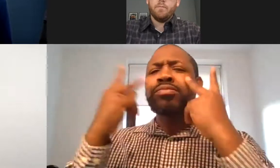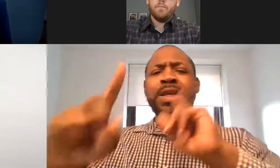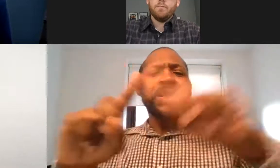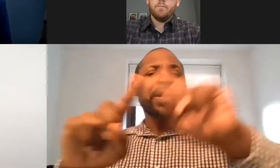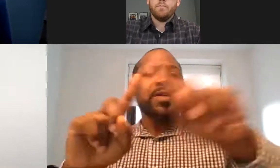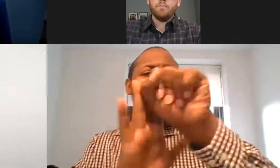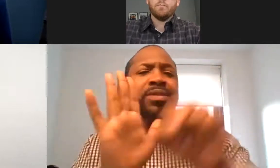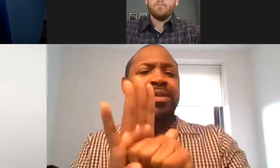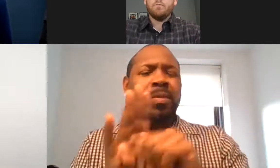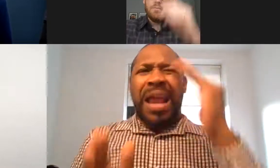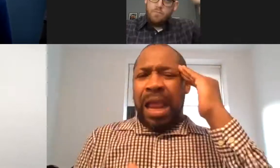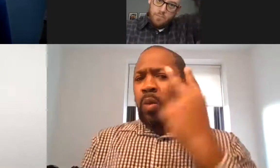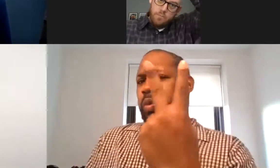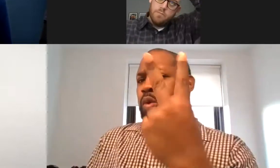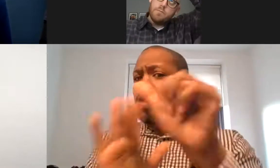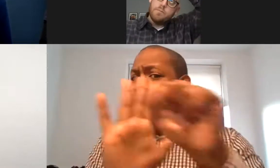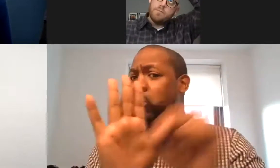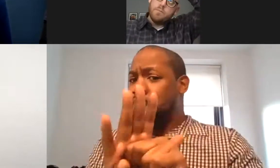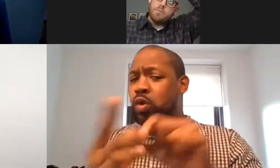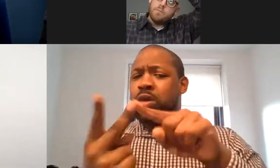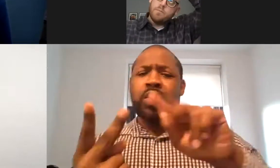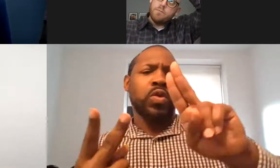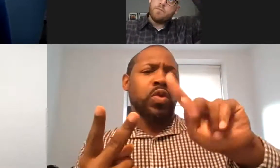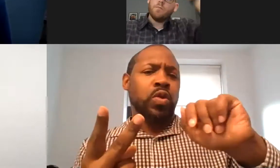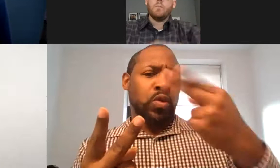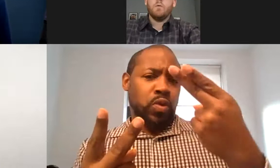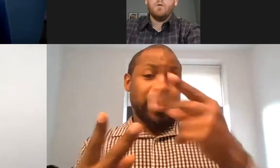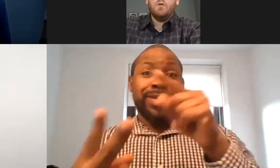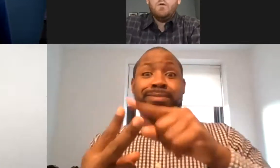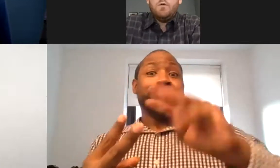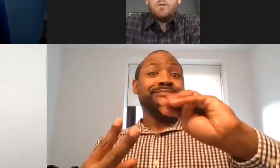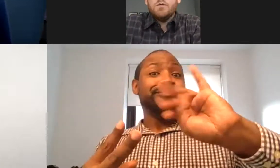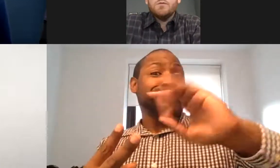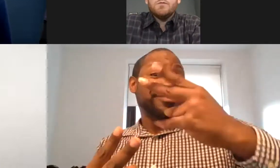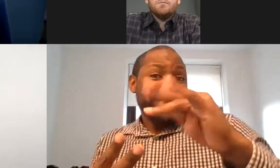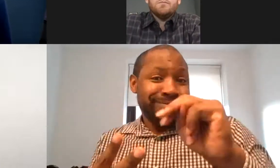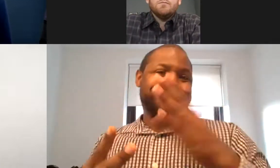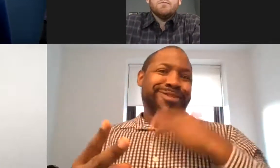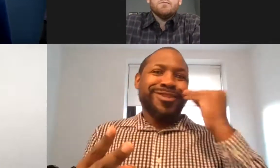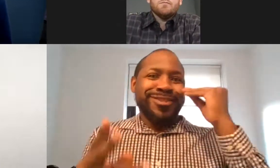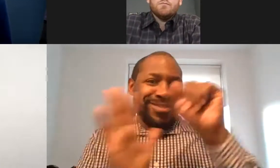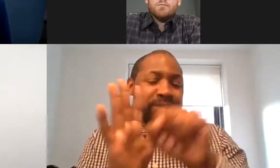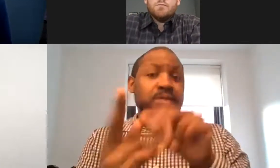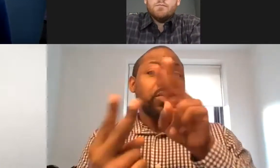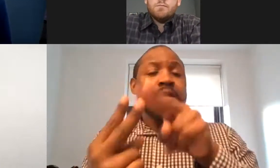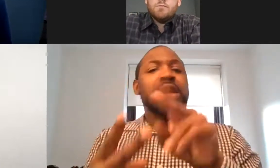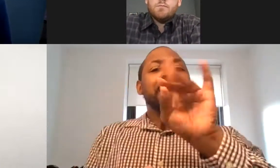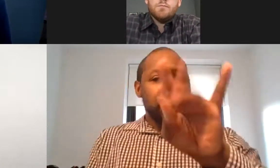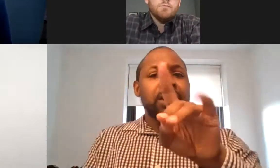administered. And so we want to have a turnout where there's 300 people coming, not just 50. So right now, Michigan, my